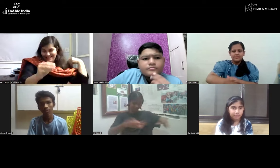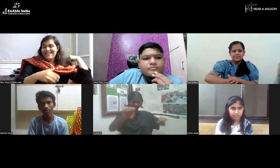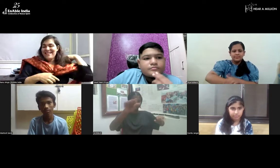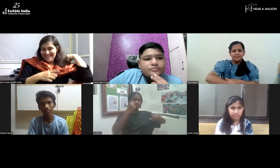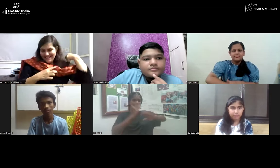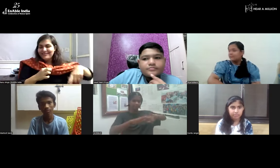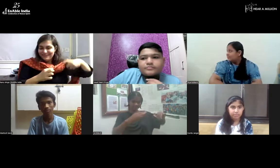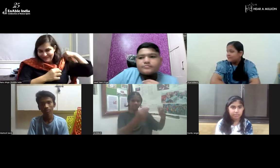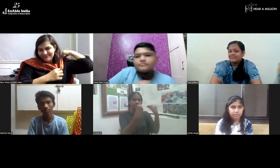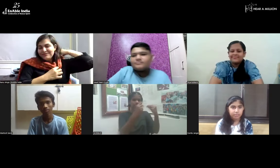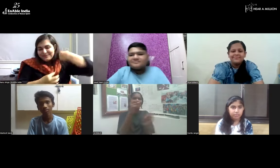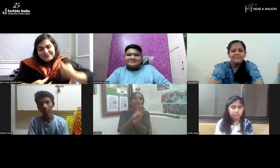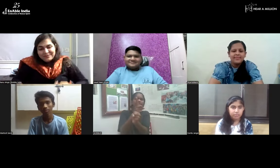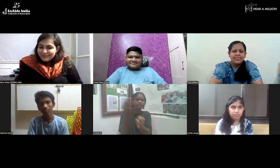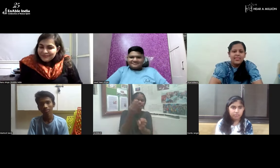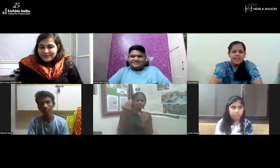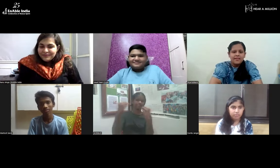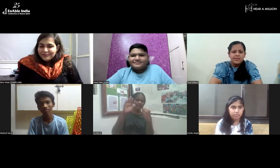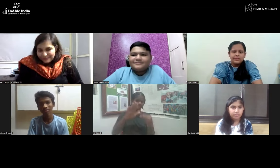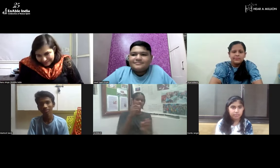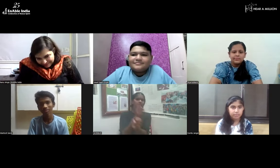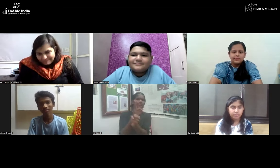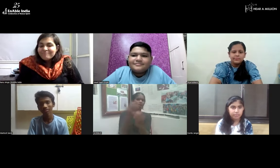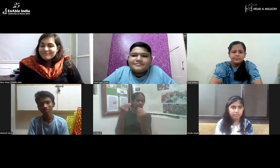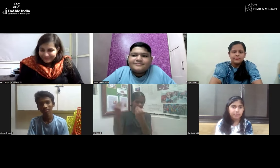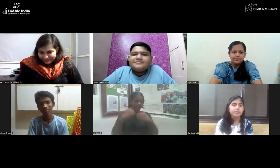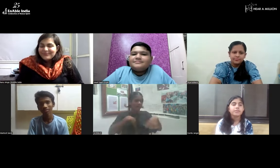experiences. So we have our last question.